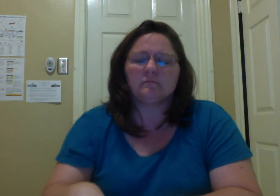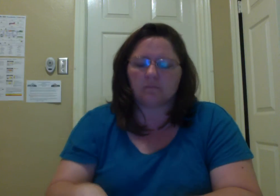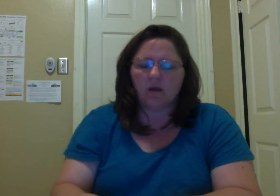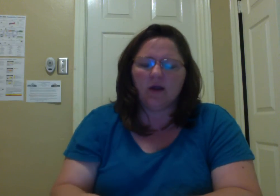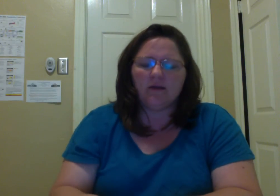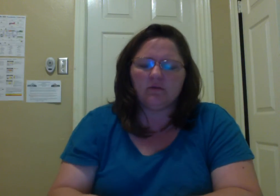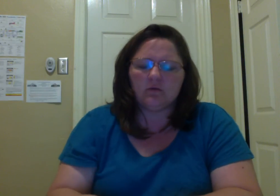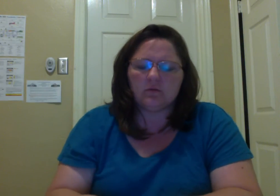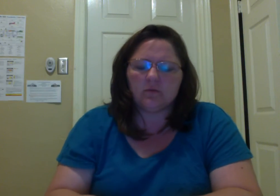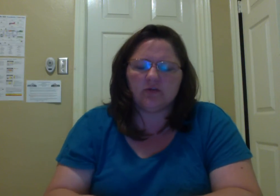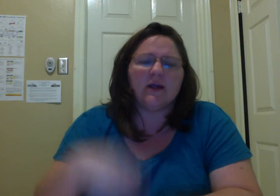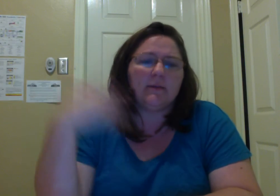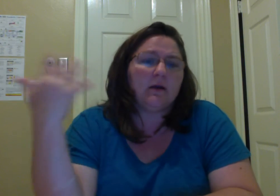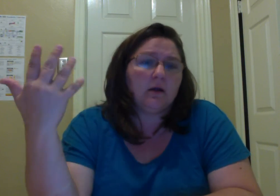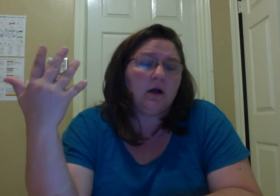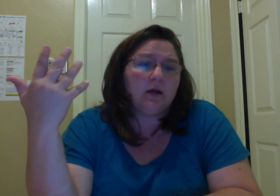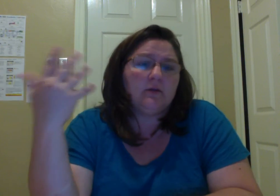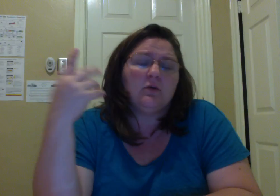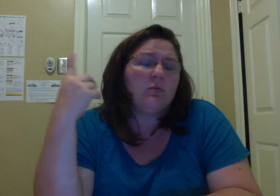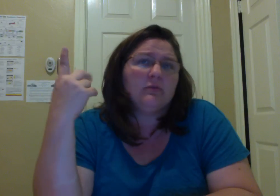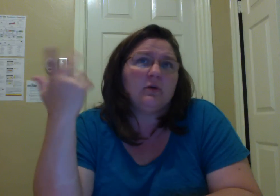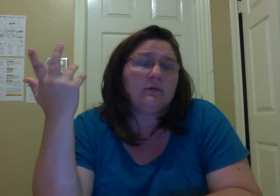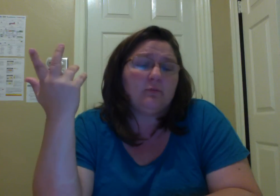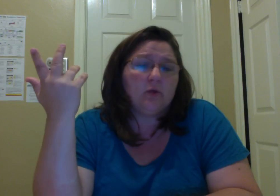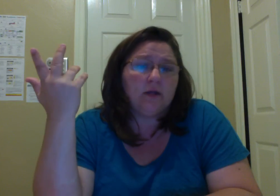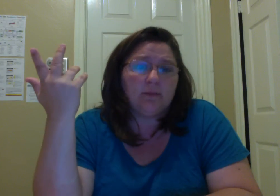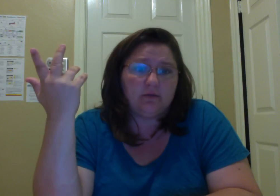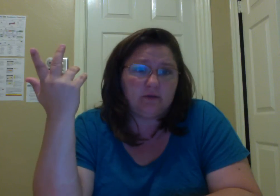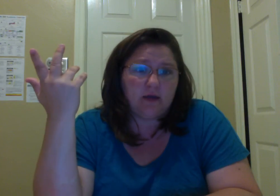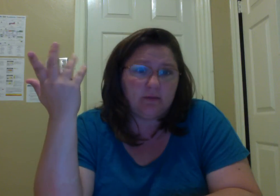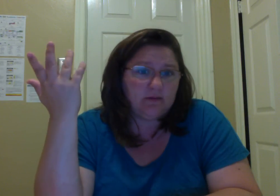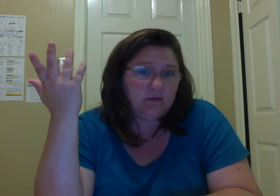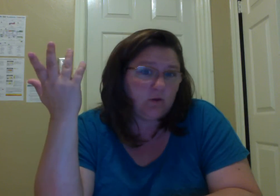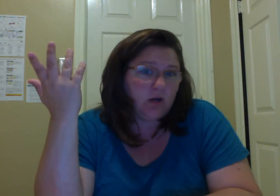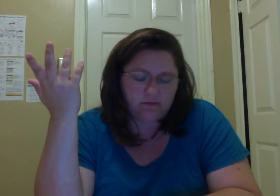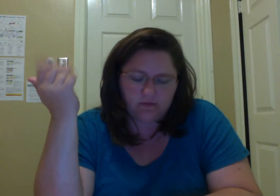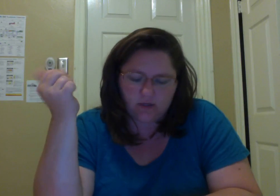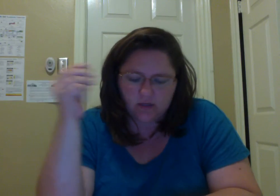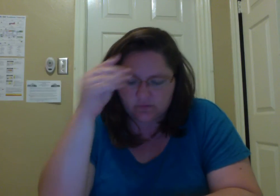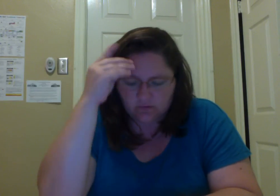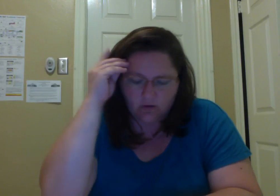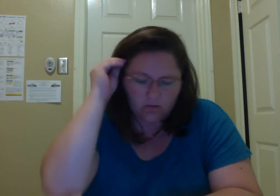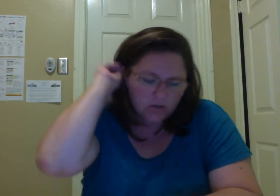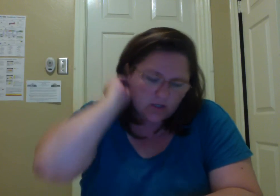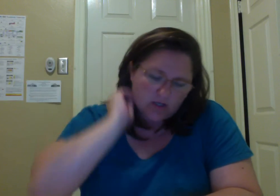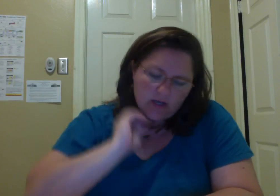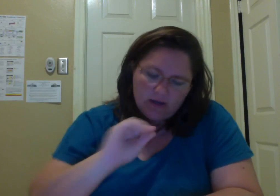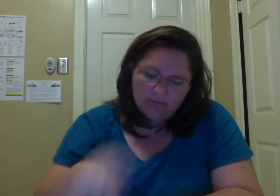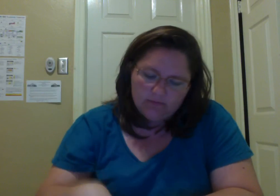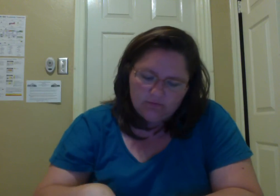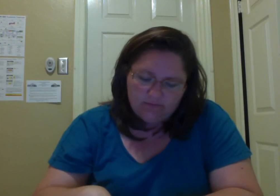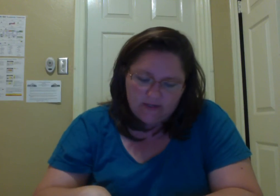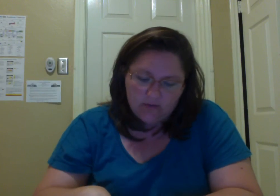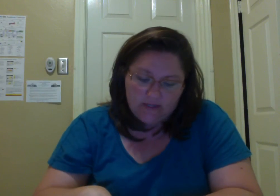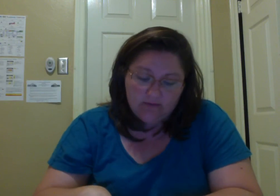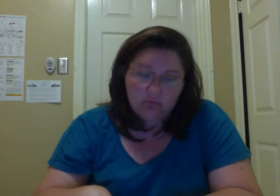All right, so when you're talking about God, you're almost always pointing up to the sky because that's where God is. So to follow his